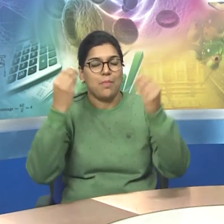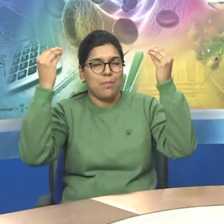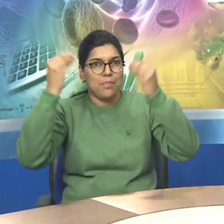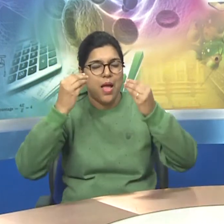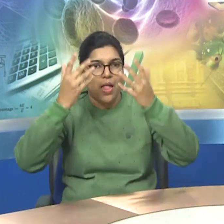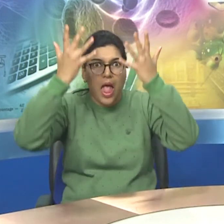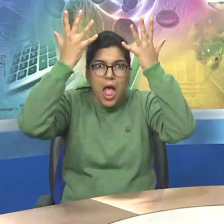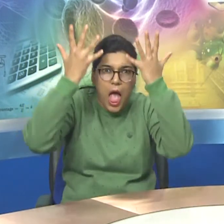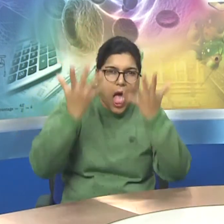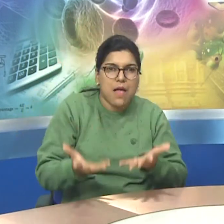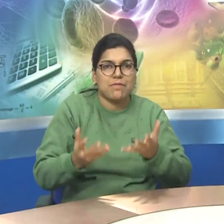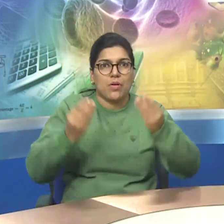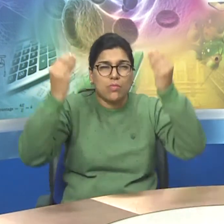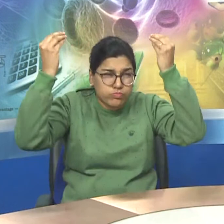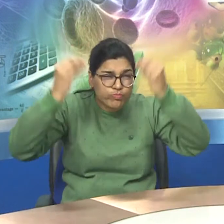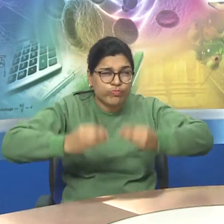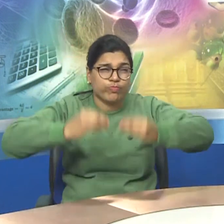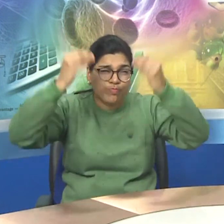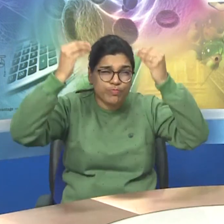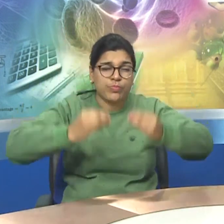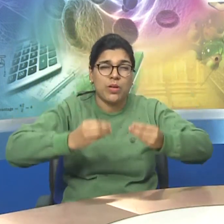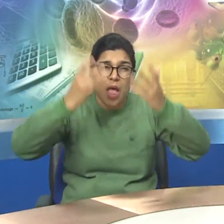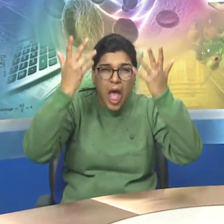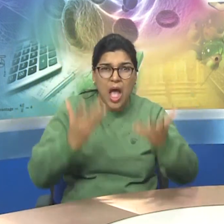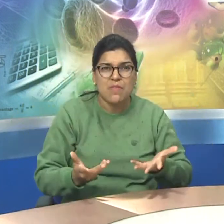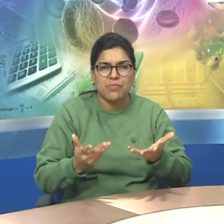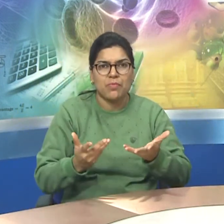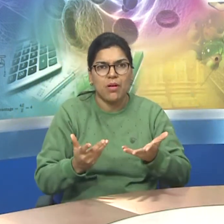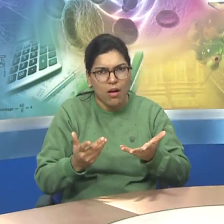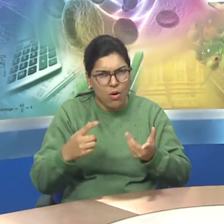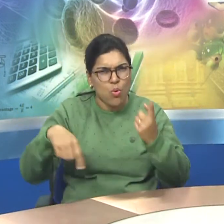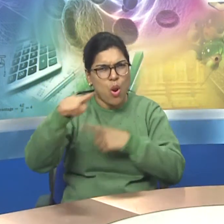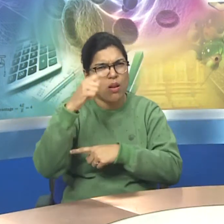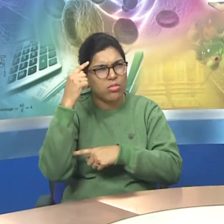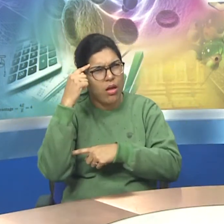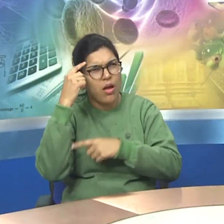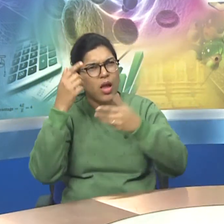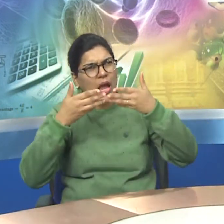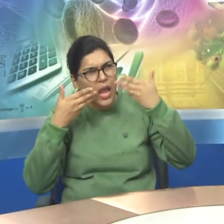See the meaning. It means raining very heavily.